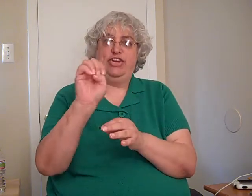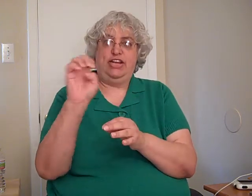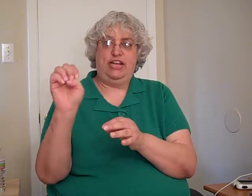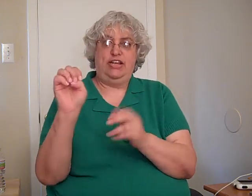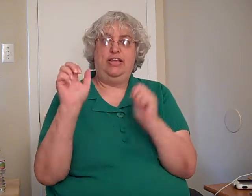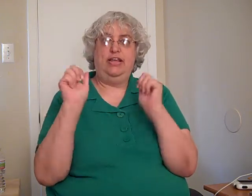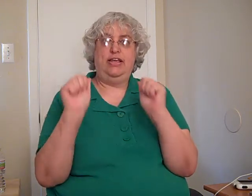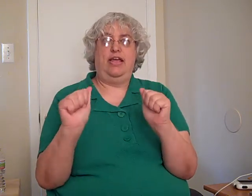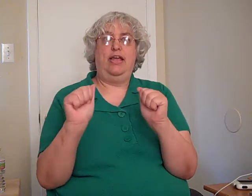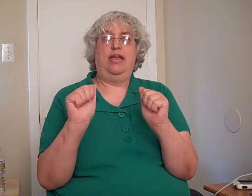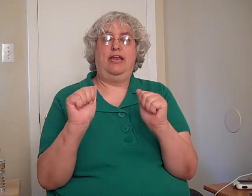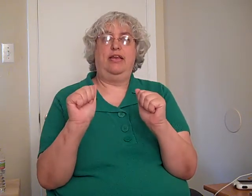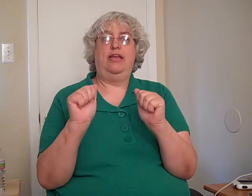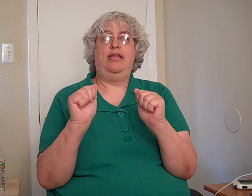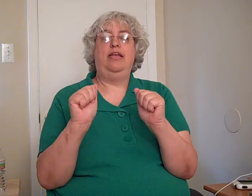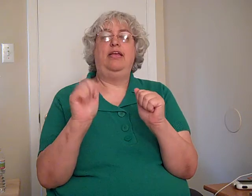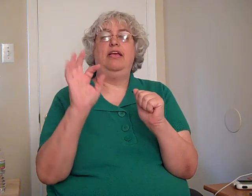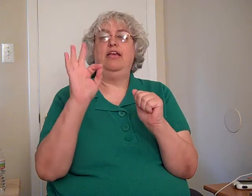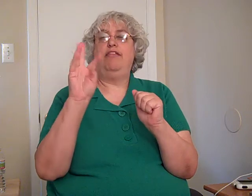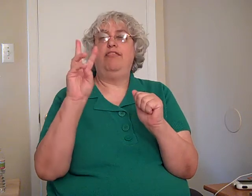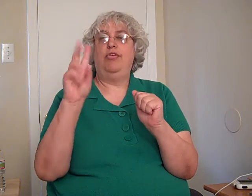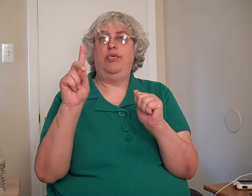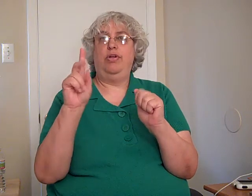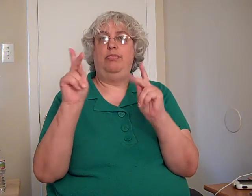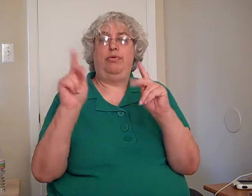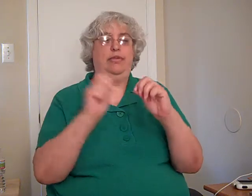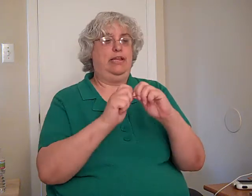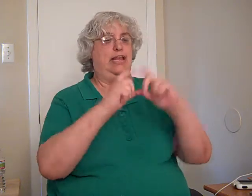can simply forward someone with an attachment. They open it up, and there's a nice invitation.